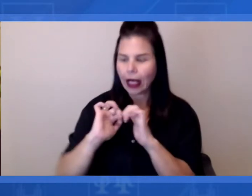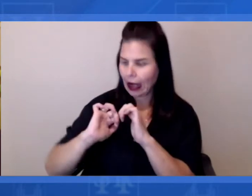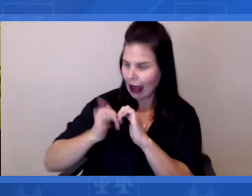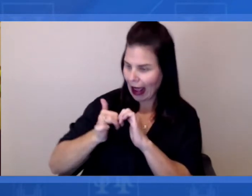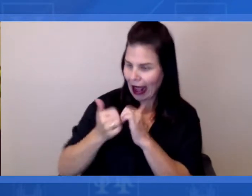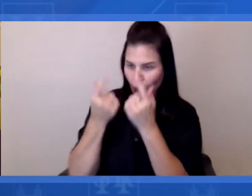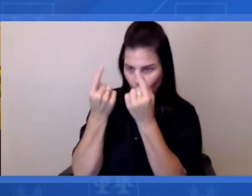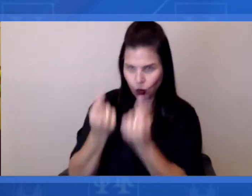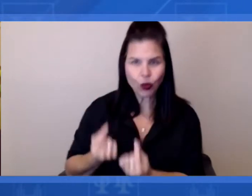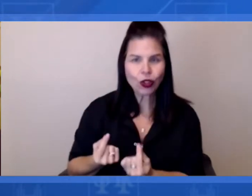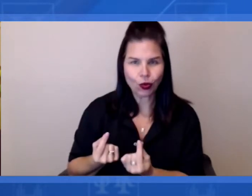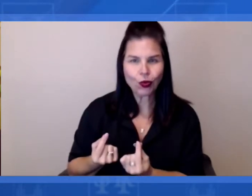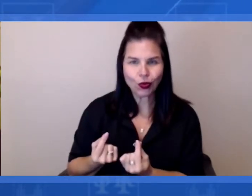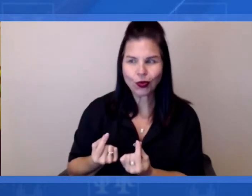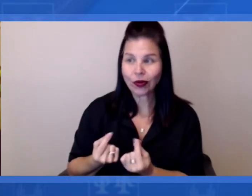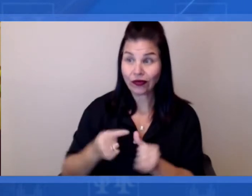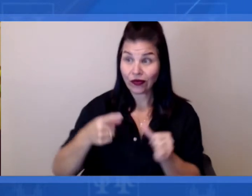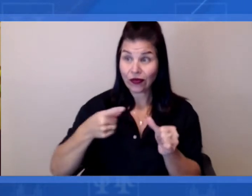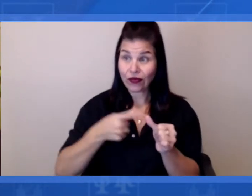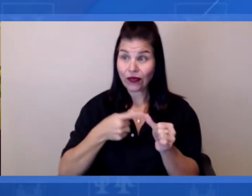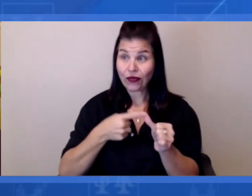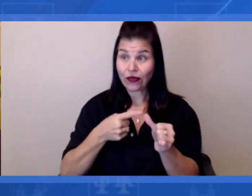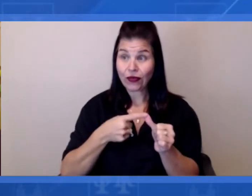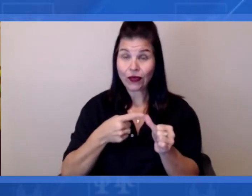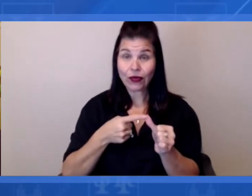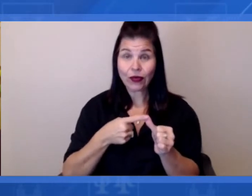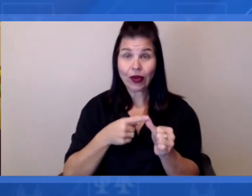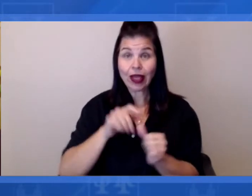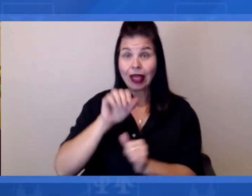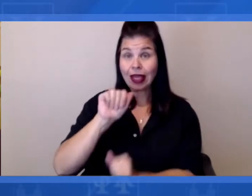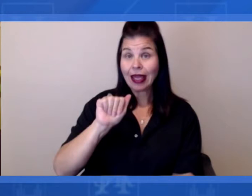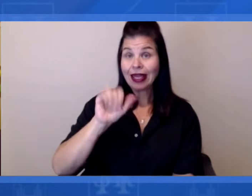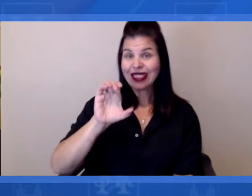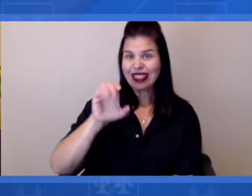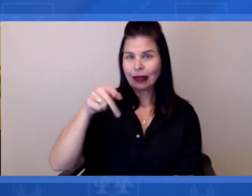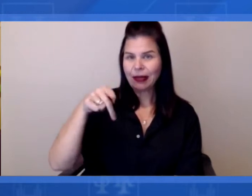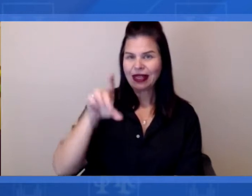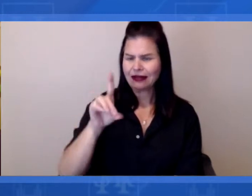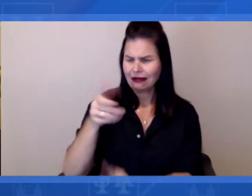it. Firstly, ACPD itself.